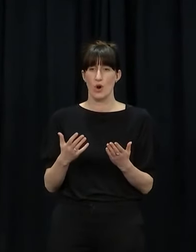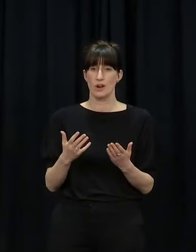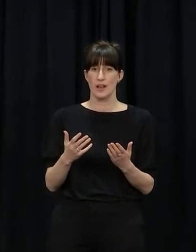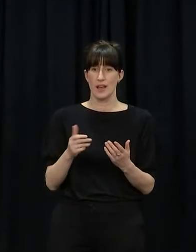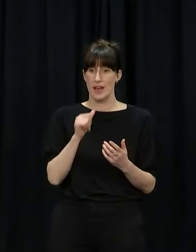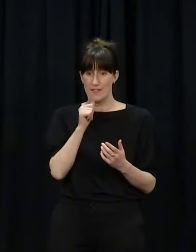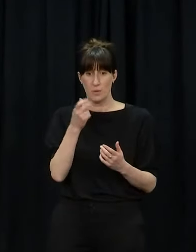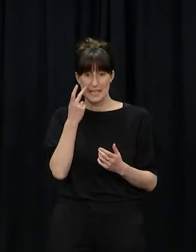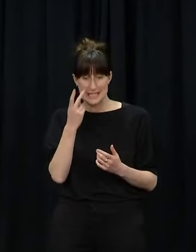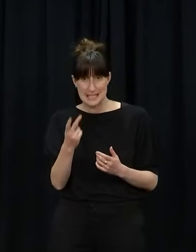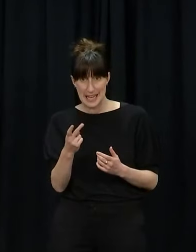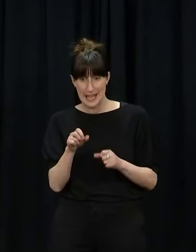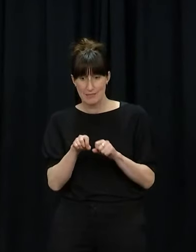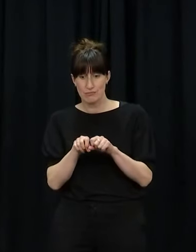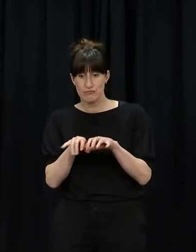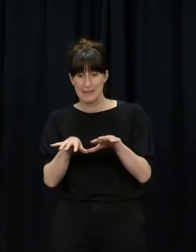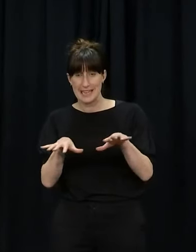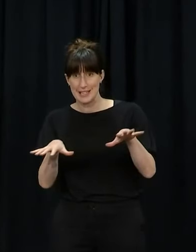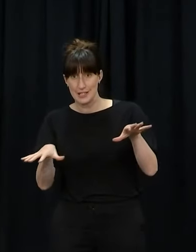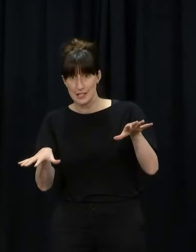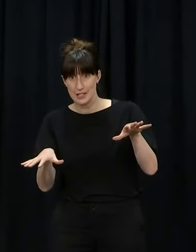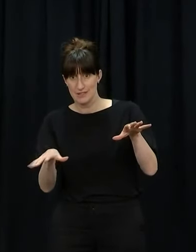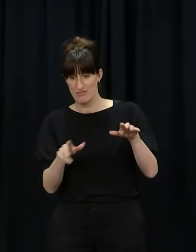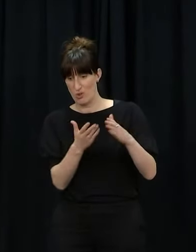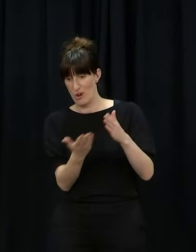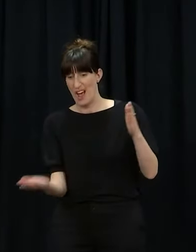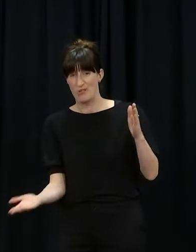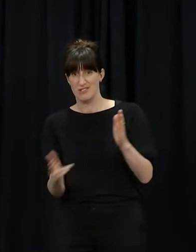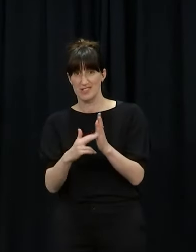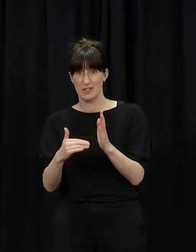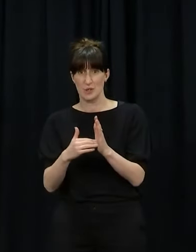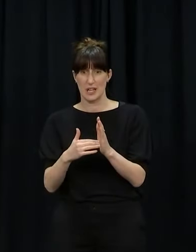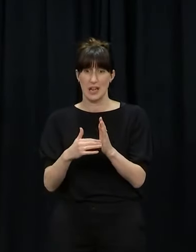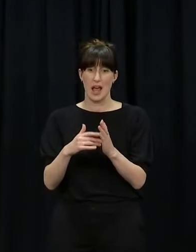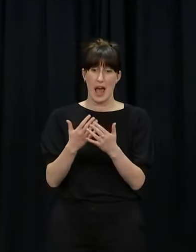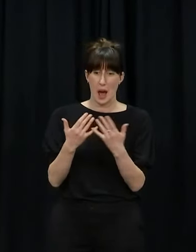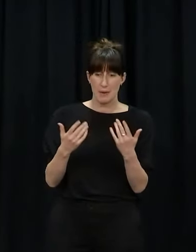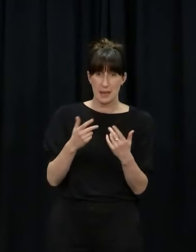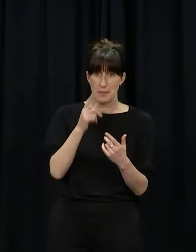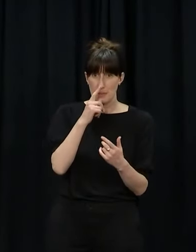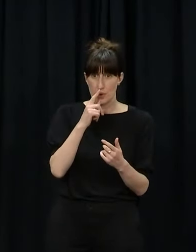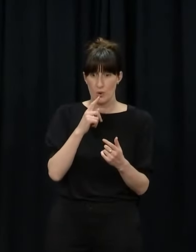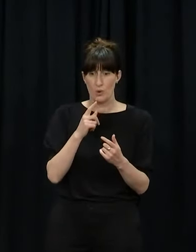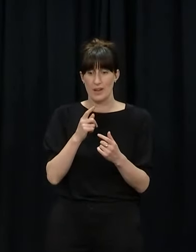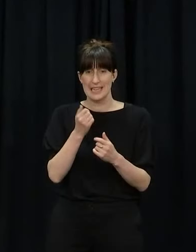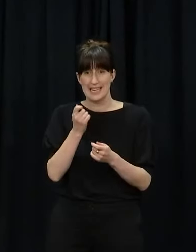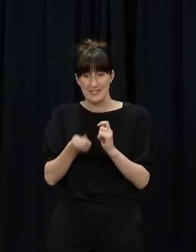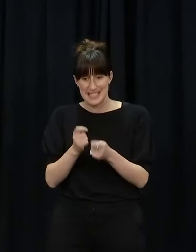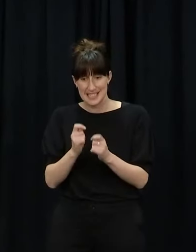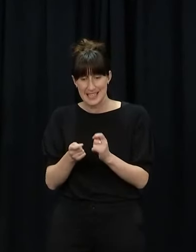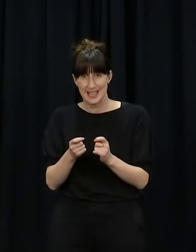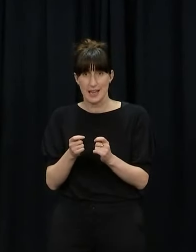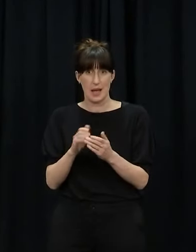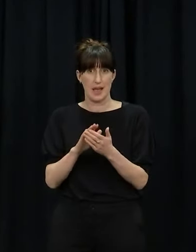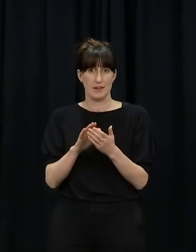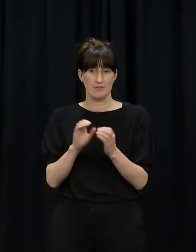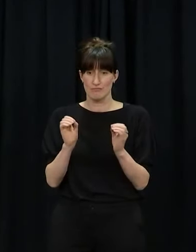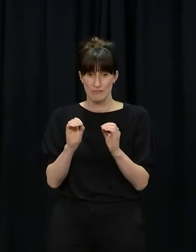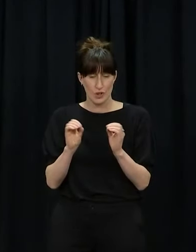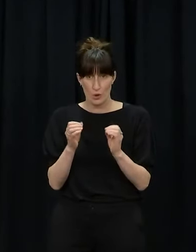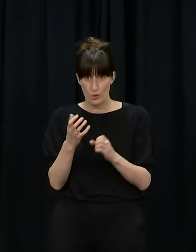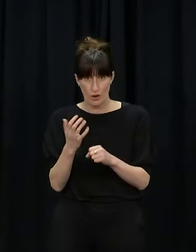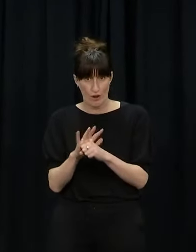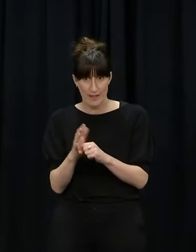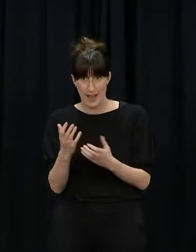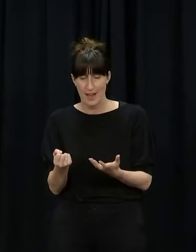and really good levels of testing to give comfort as well, amongst other things. Right. But also it does matter whether or not we feel like we know enough about the outbreak and the place